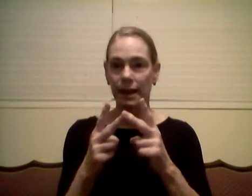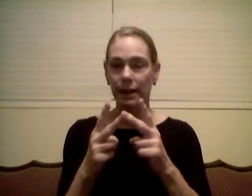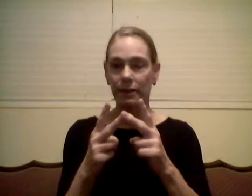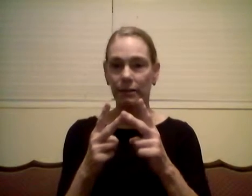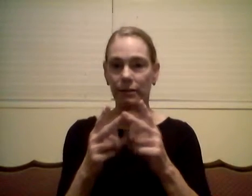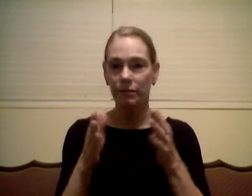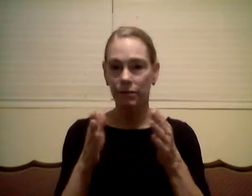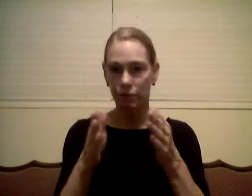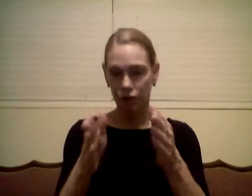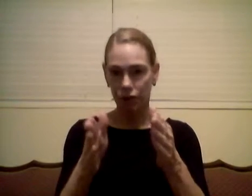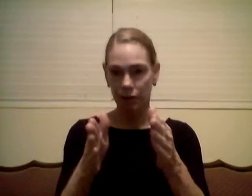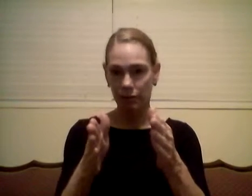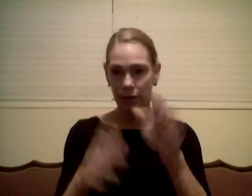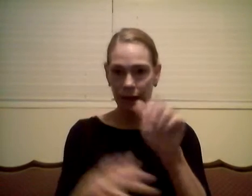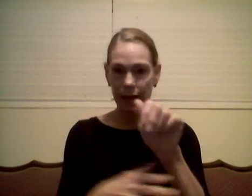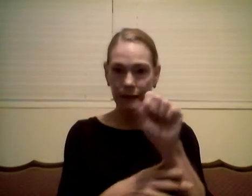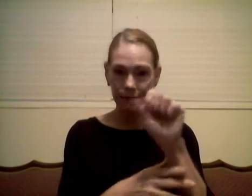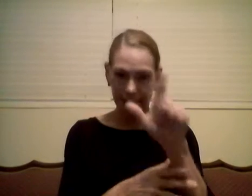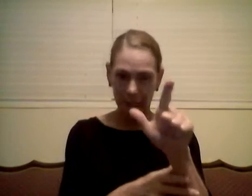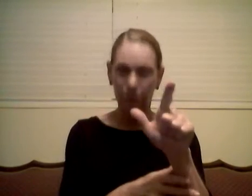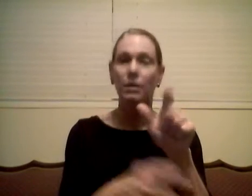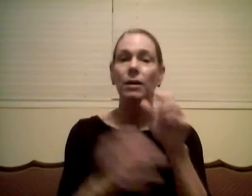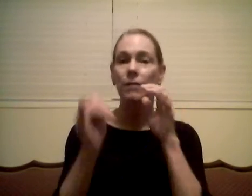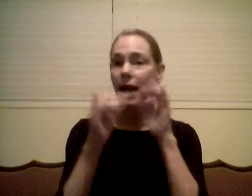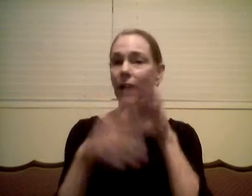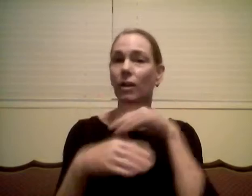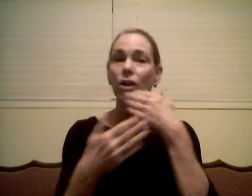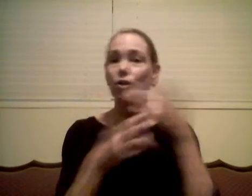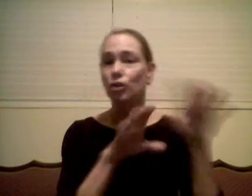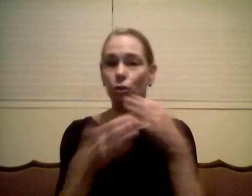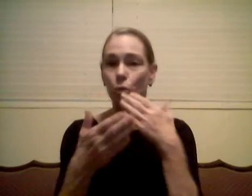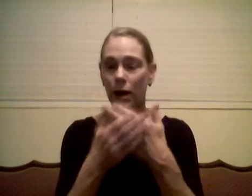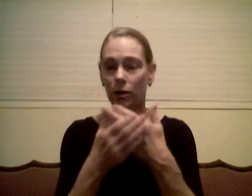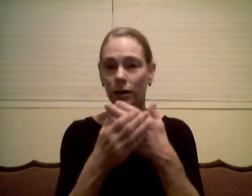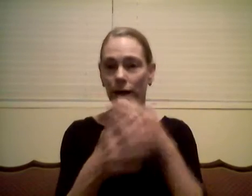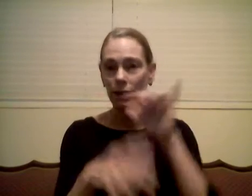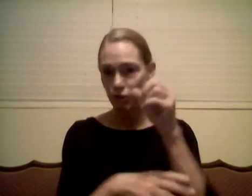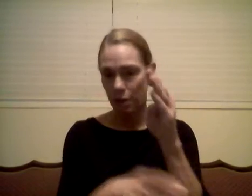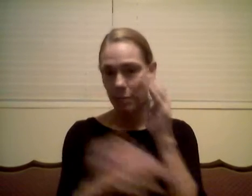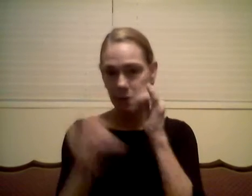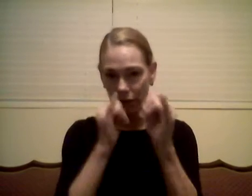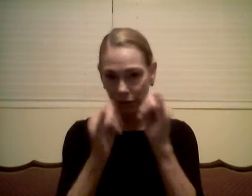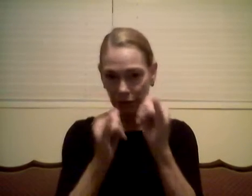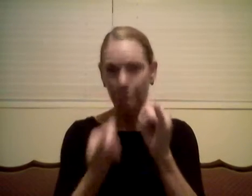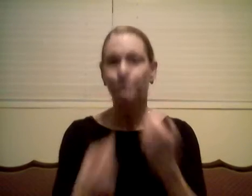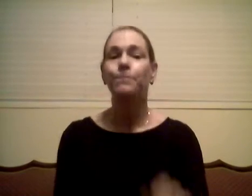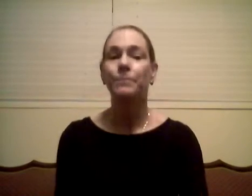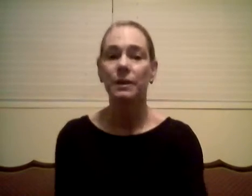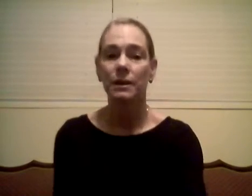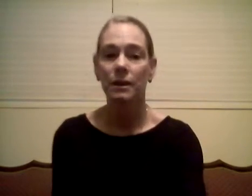Second version ASL of how to do well in a job interview.